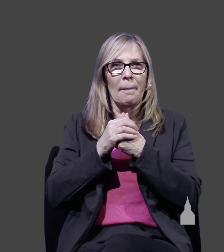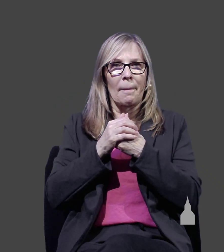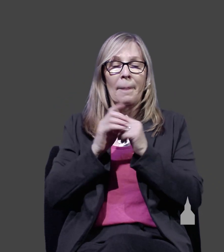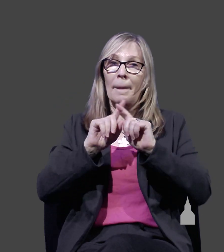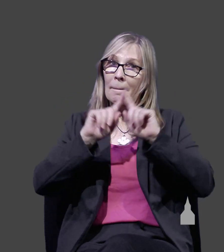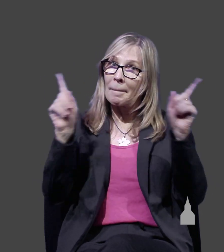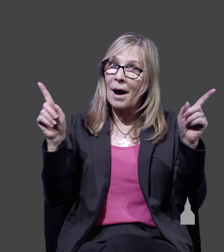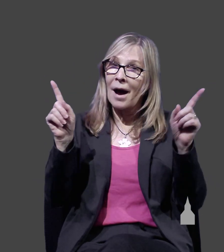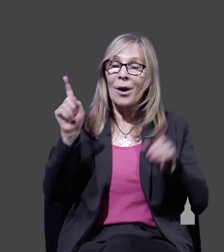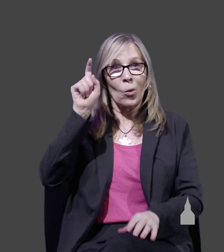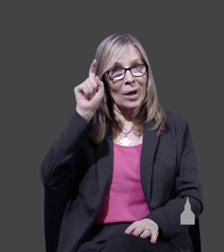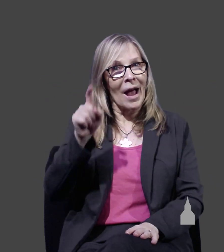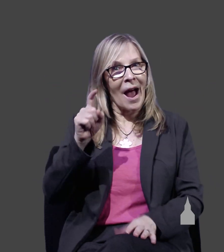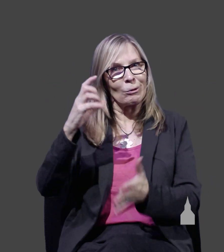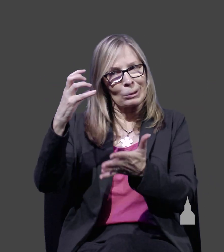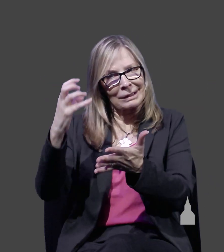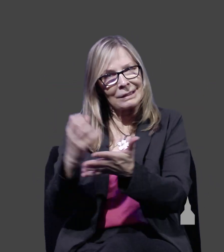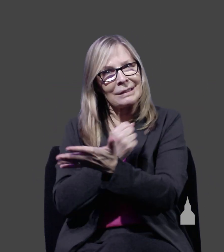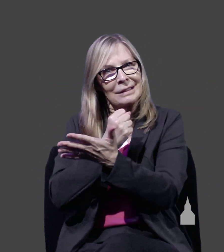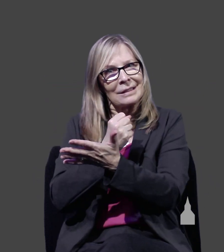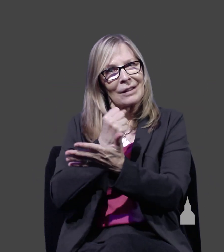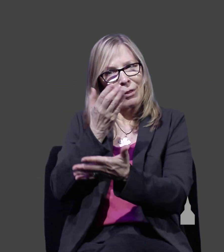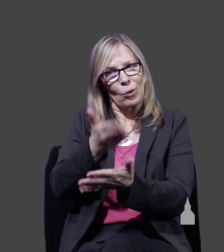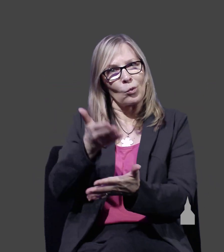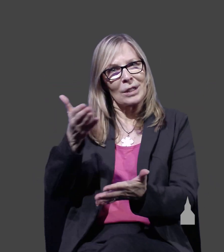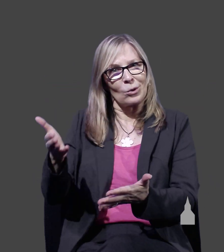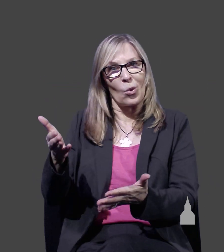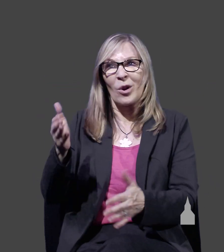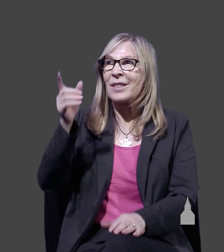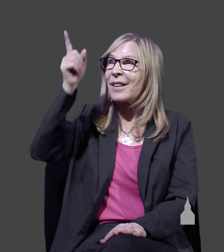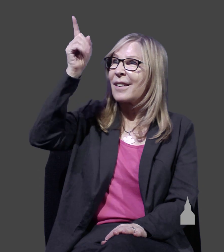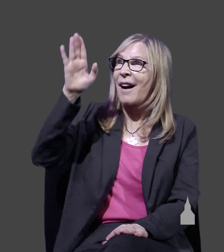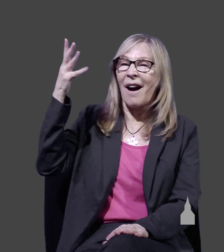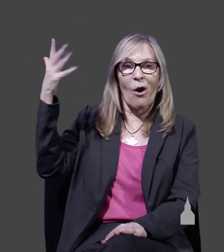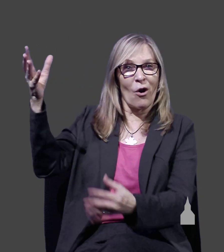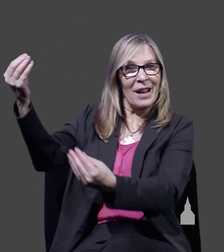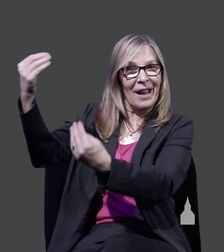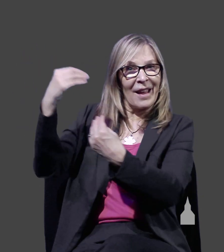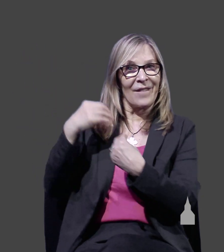But we have to avail ourselves of the resources God has given us.